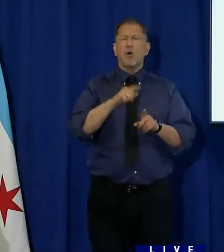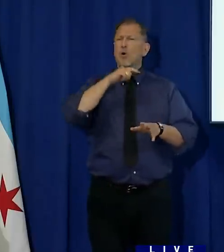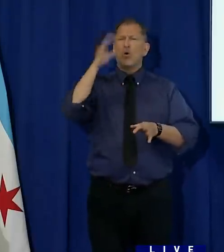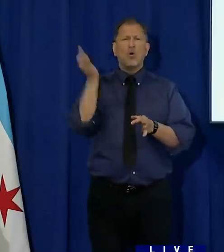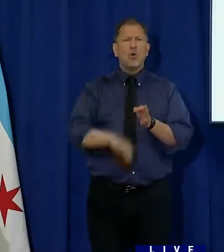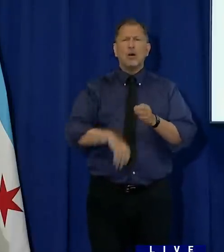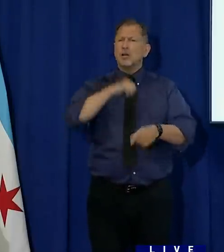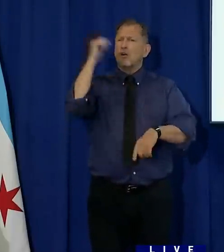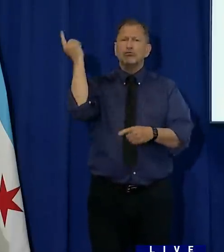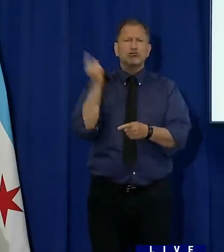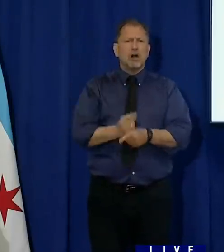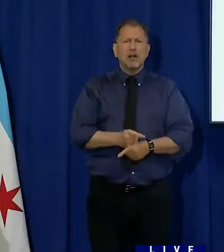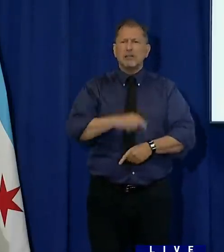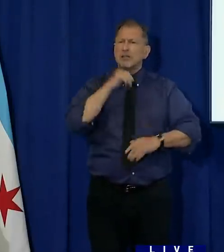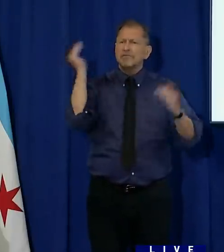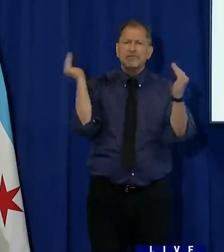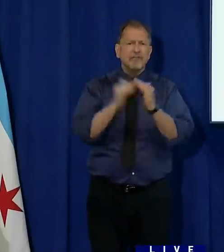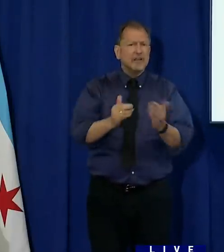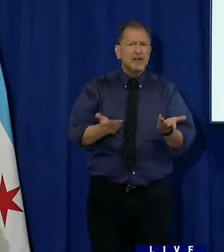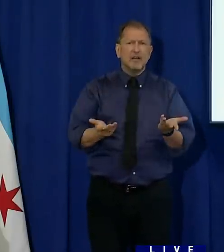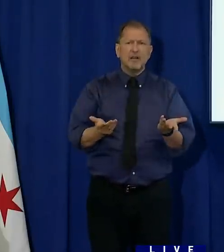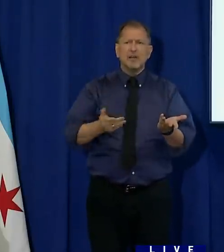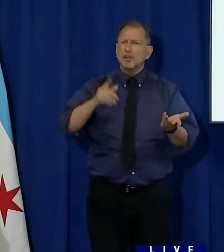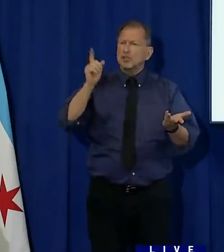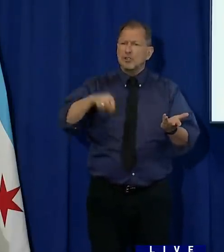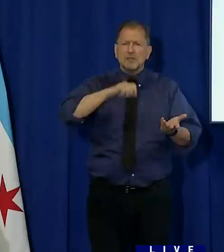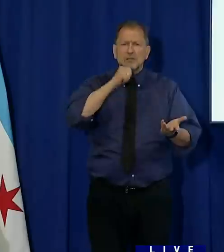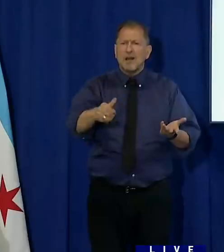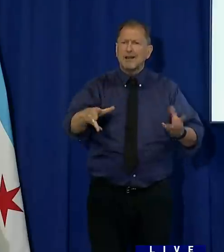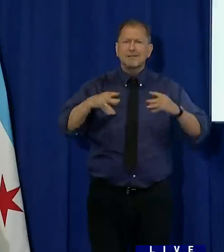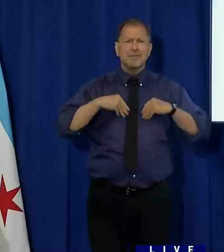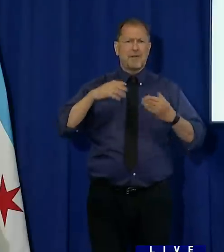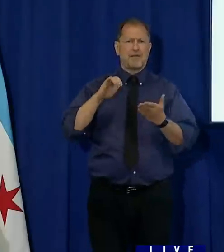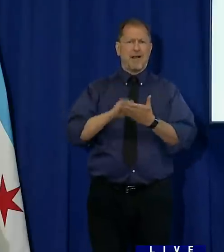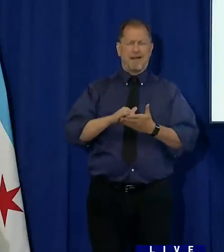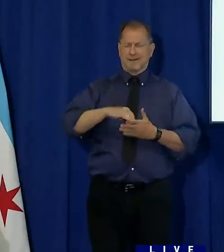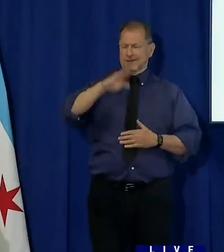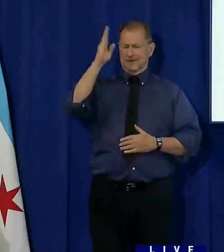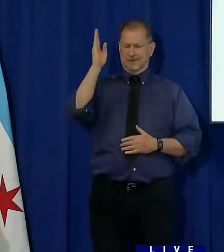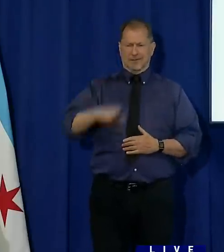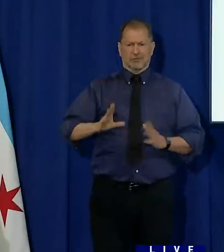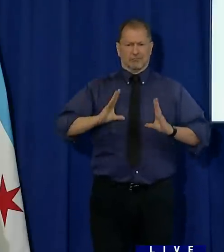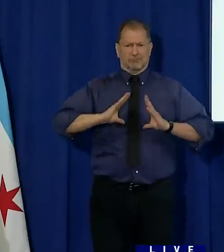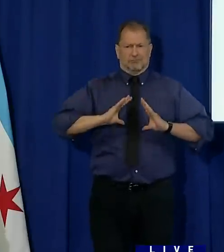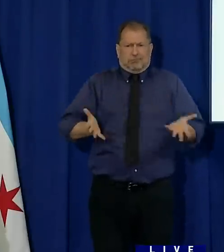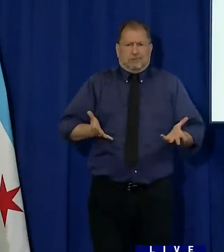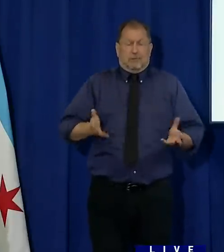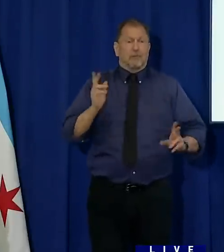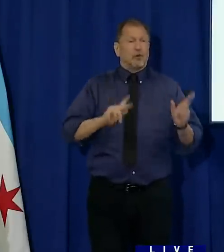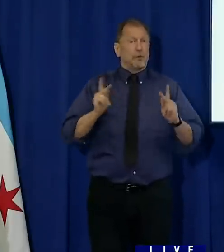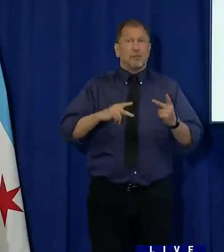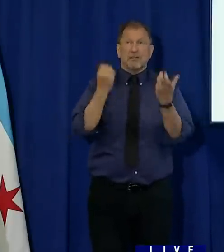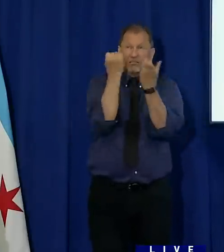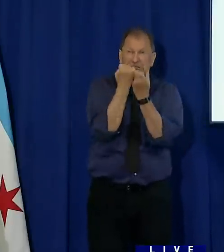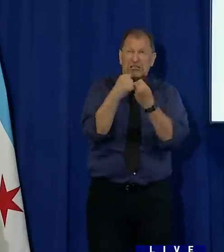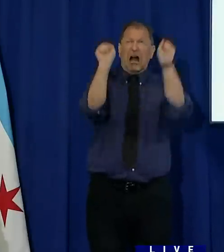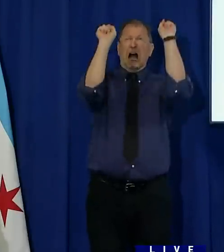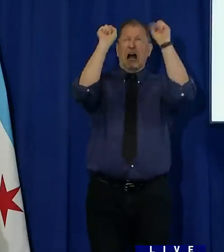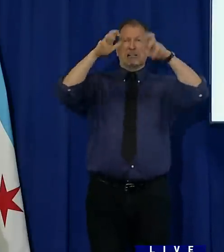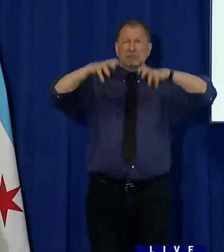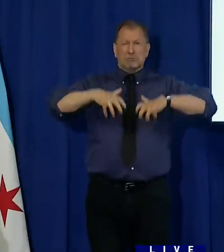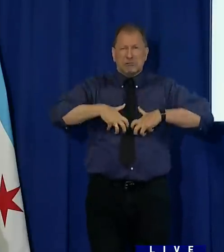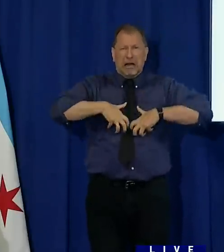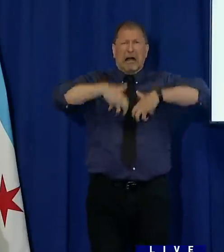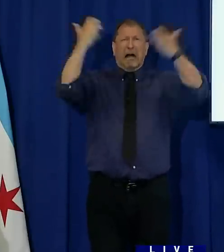have no tolerance for that ever. And people are rightly outraged.